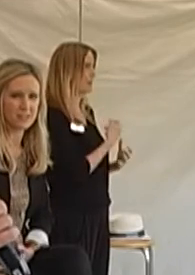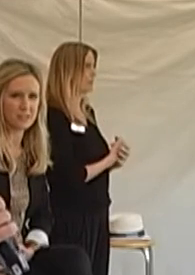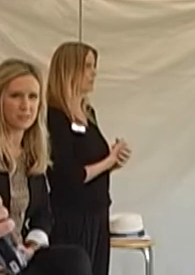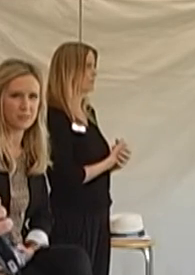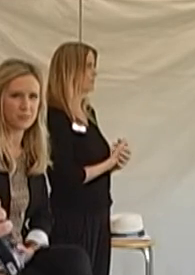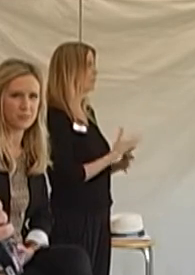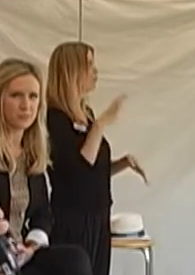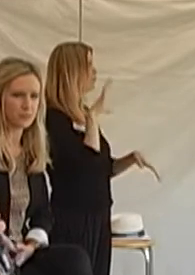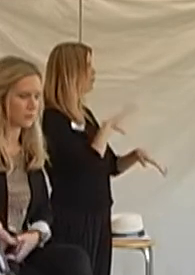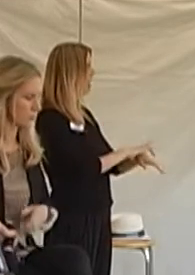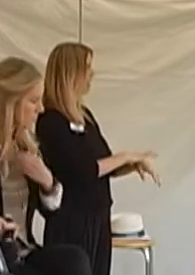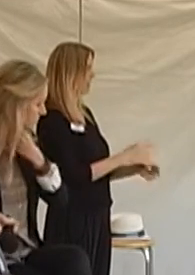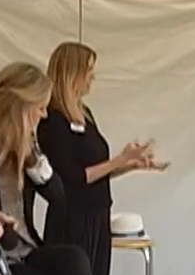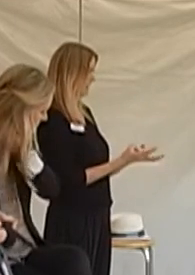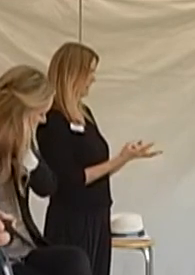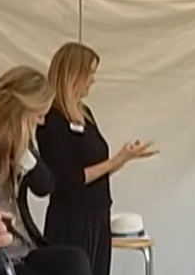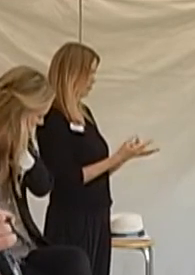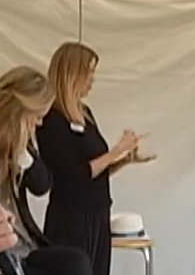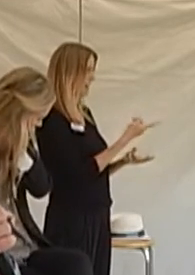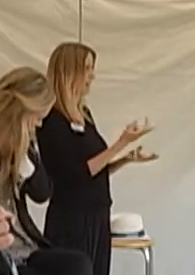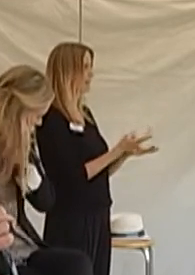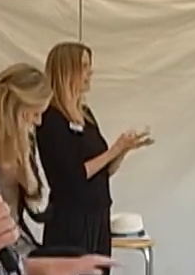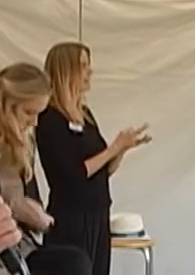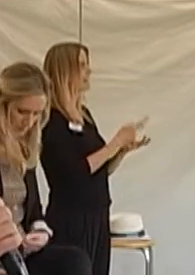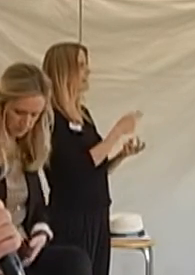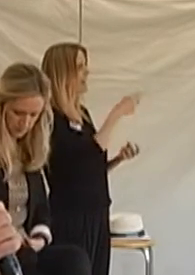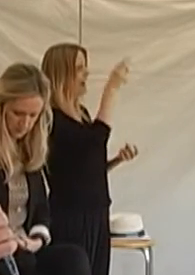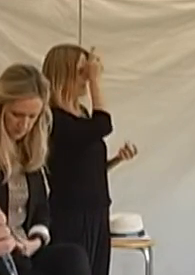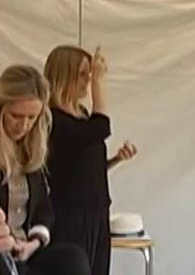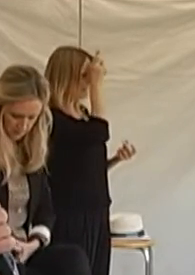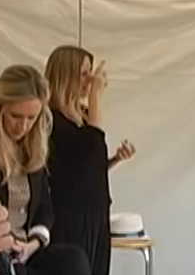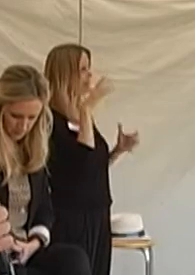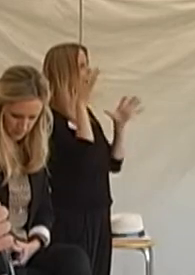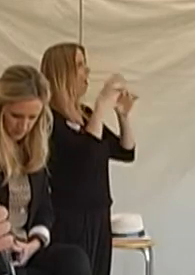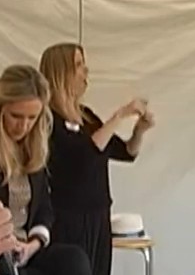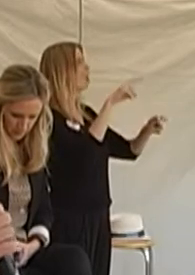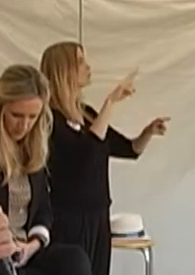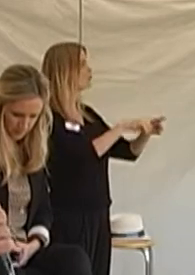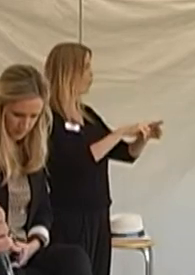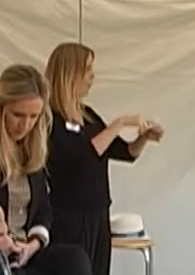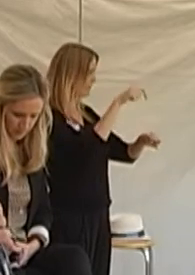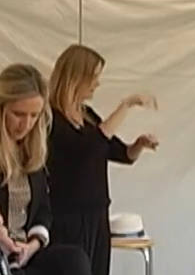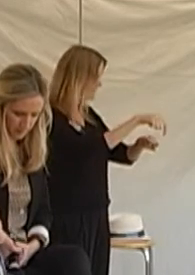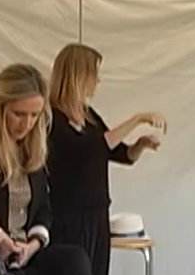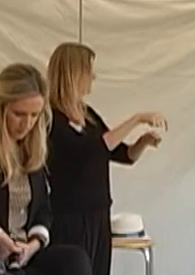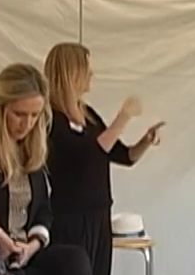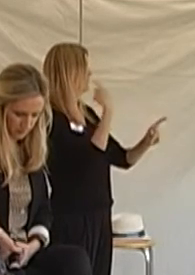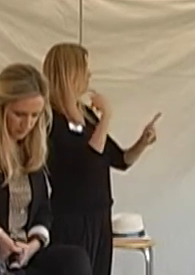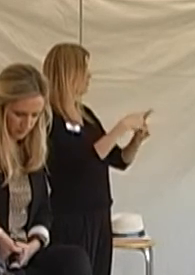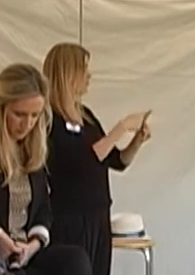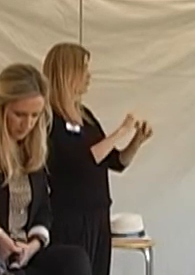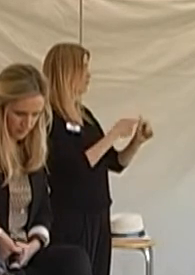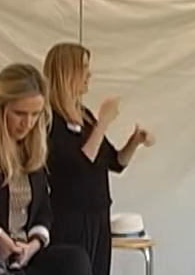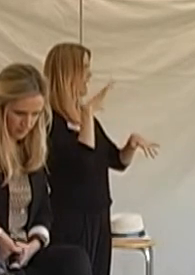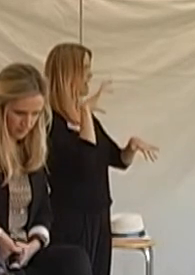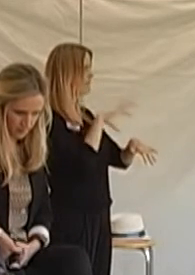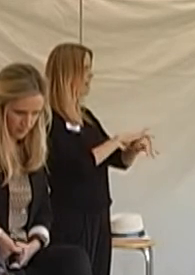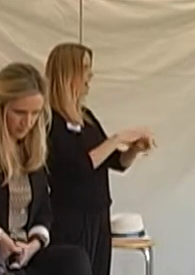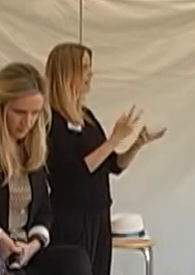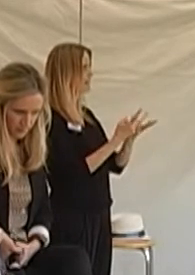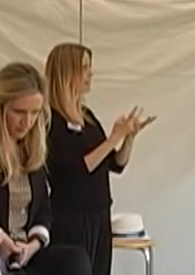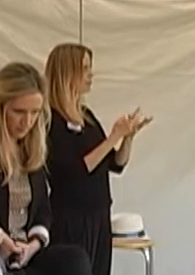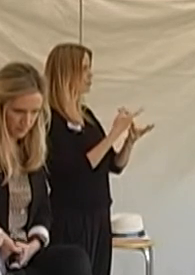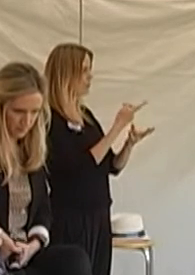the fact that these people, these countries are located here, the fact that we have hard and